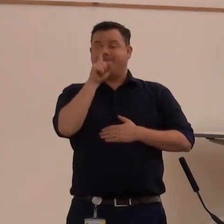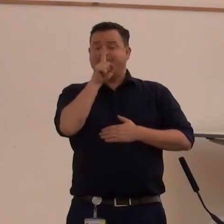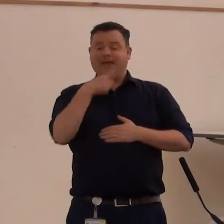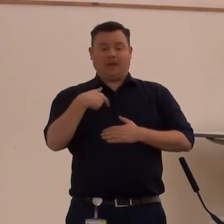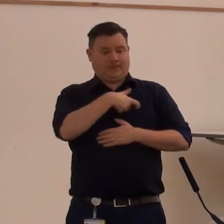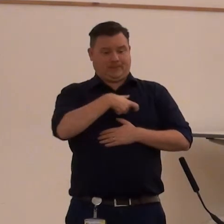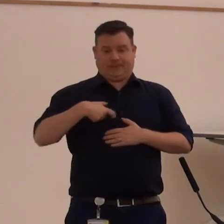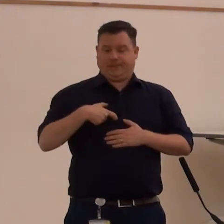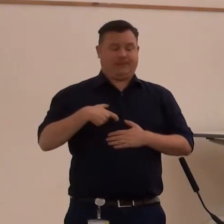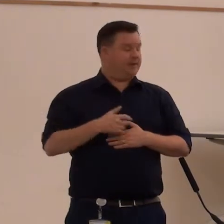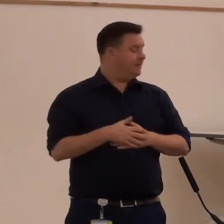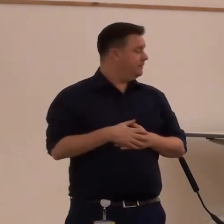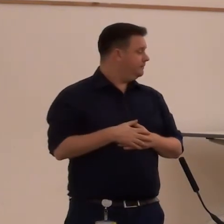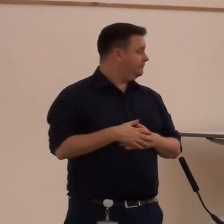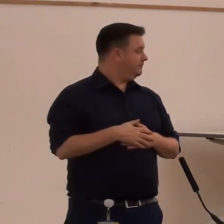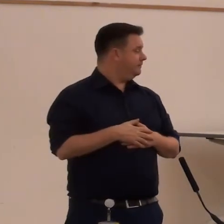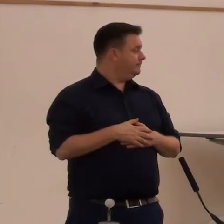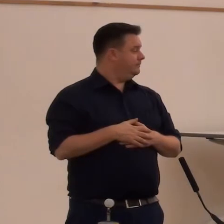that's one. Yes.